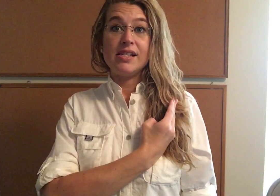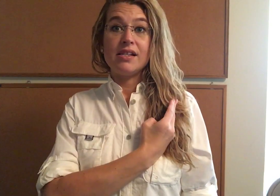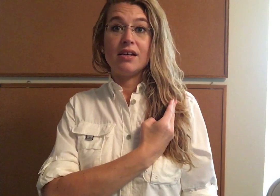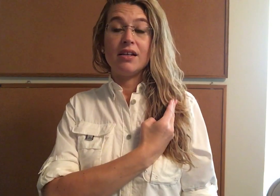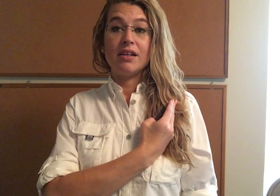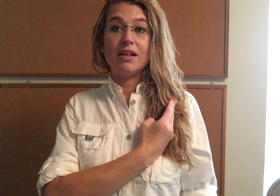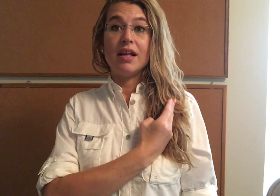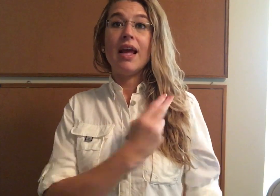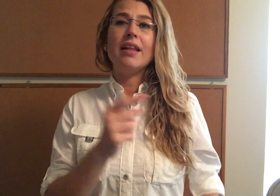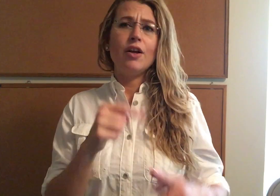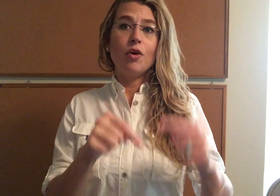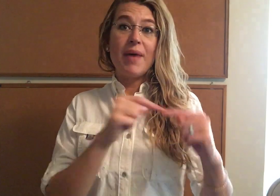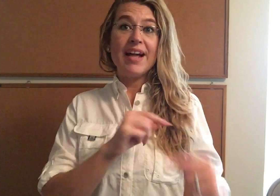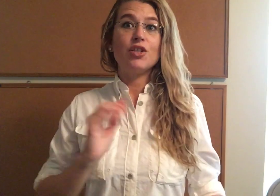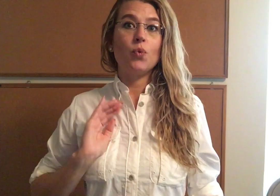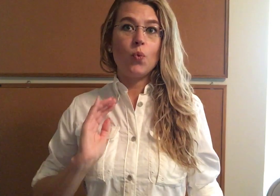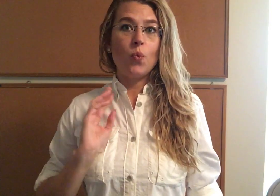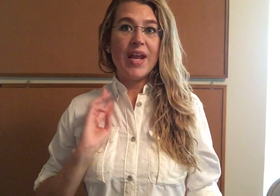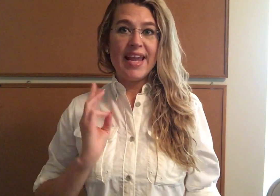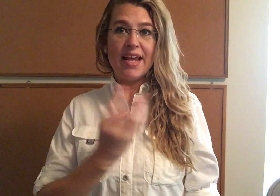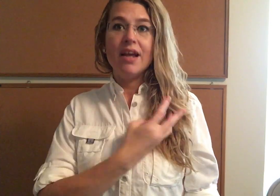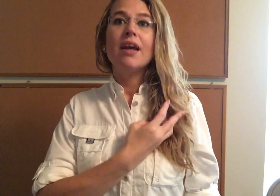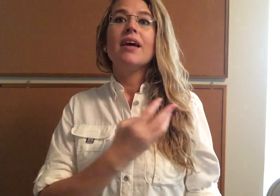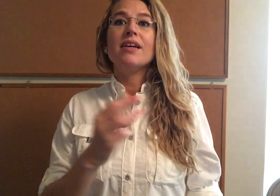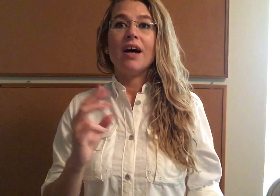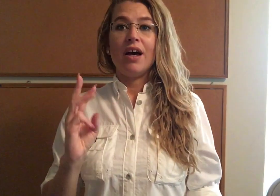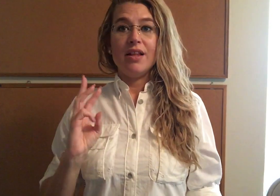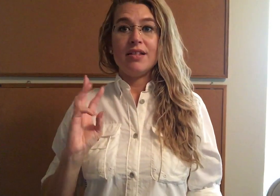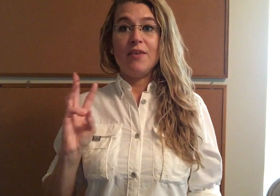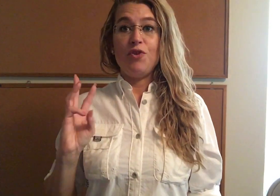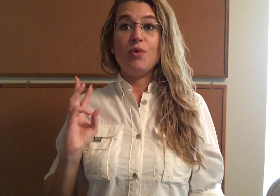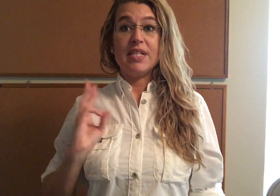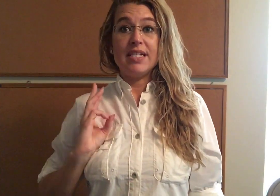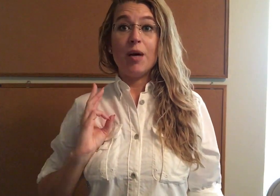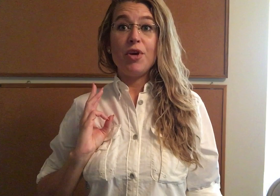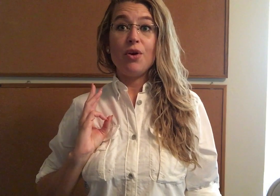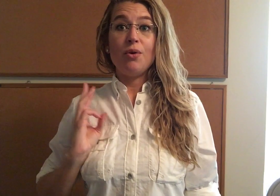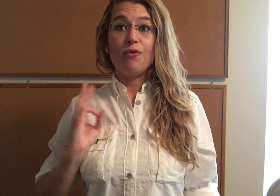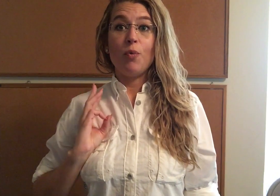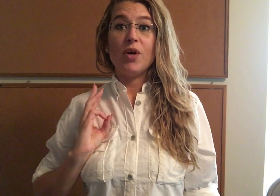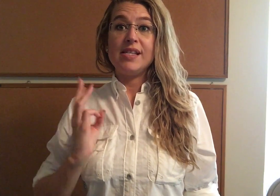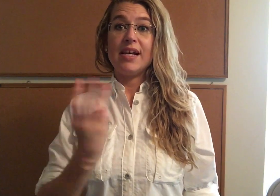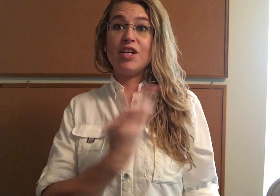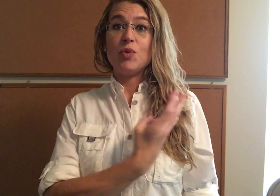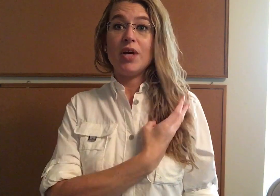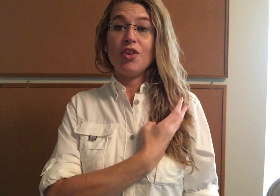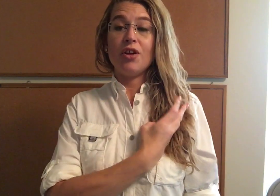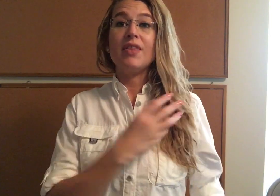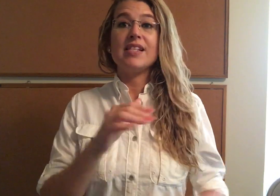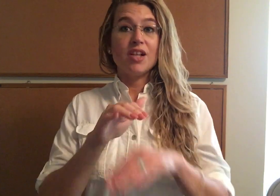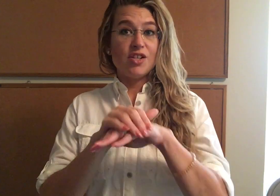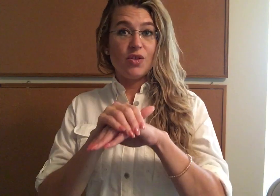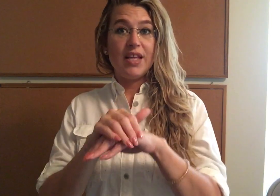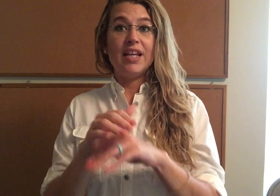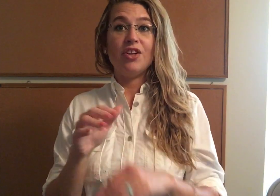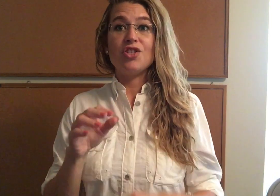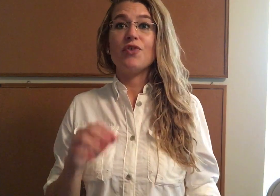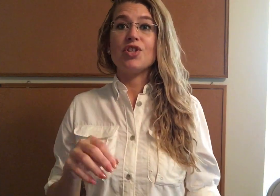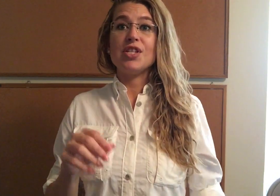Us. And then going back to we, if you use a W from one side to another, that's also the English version